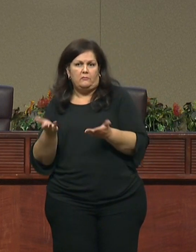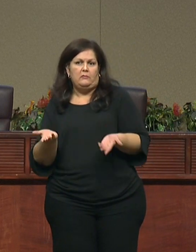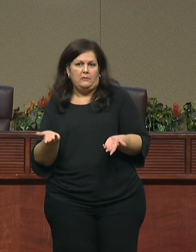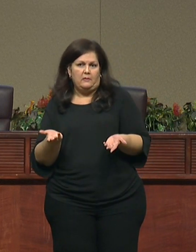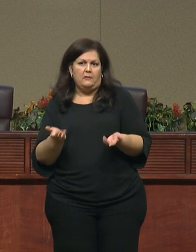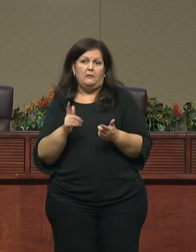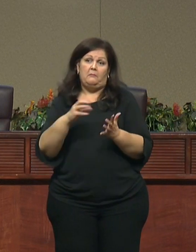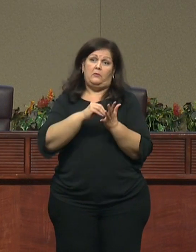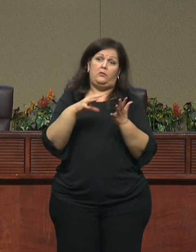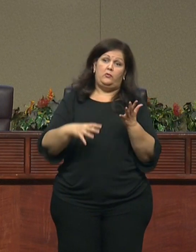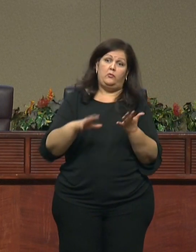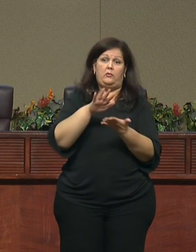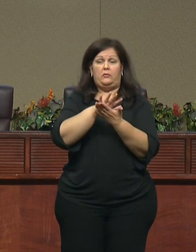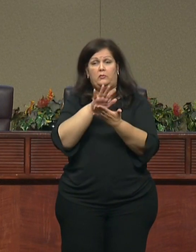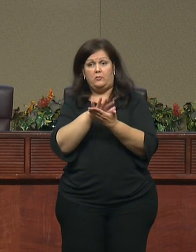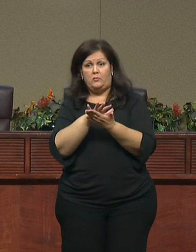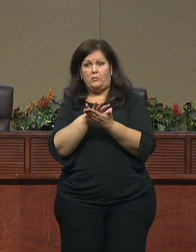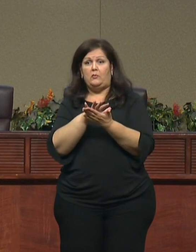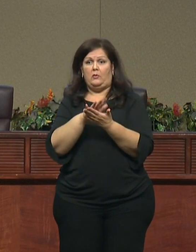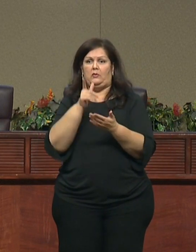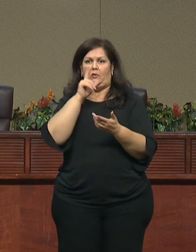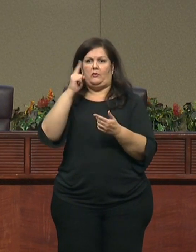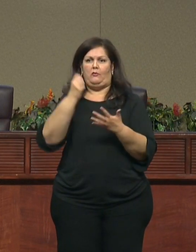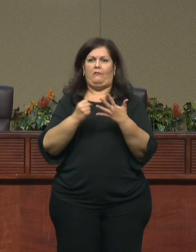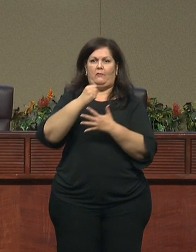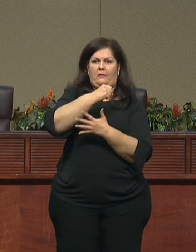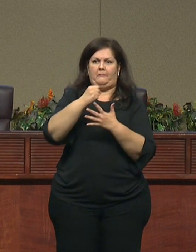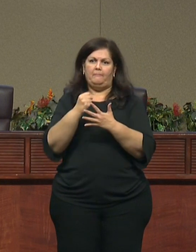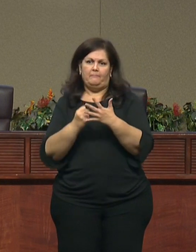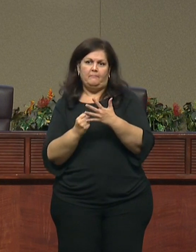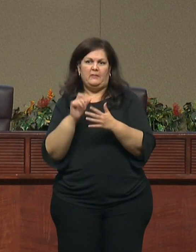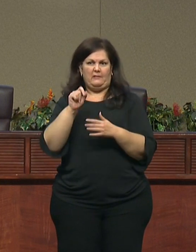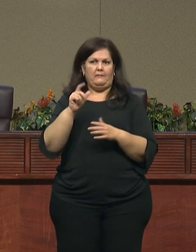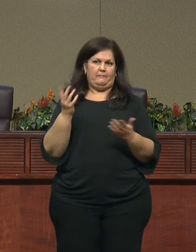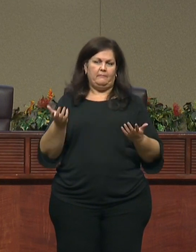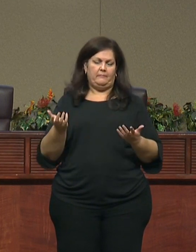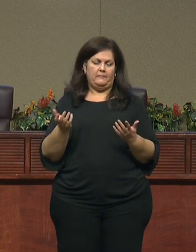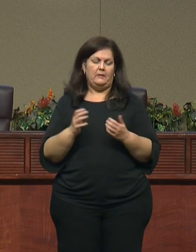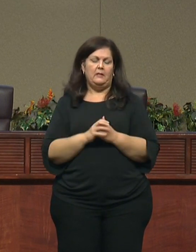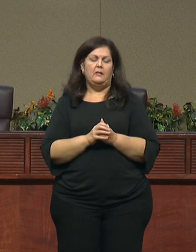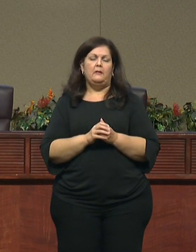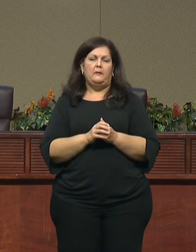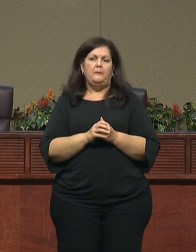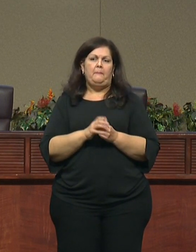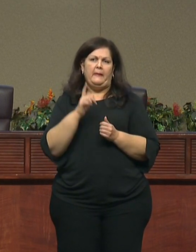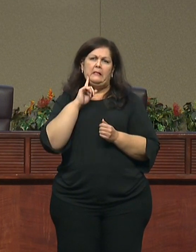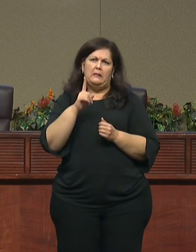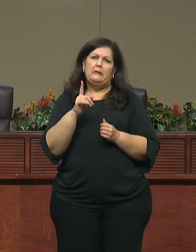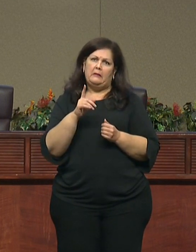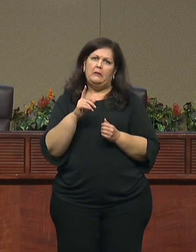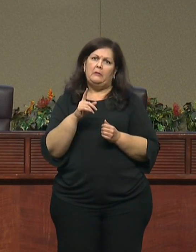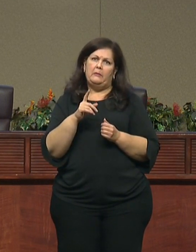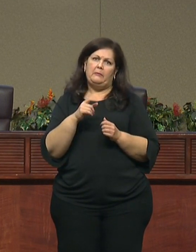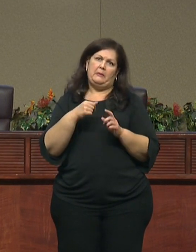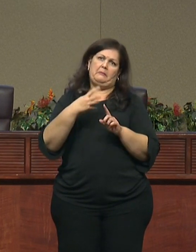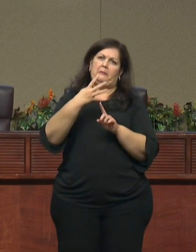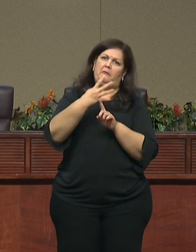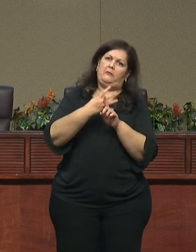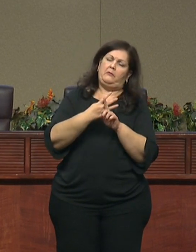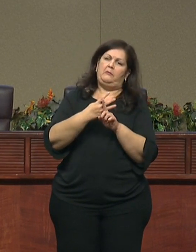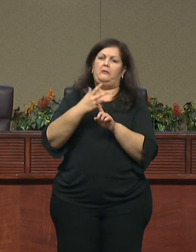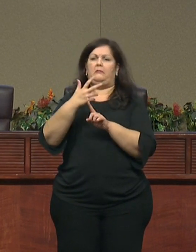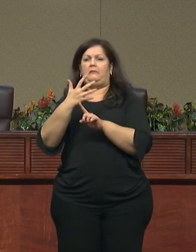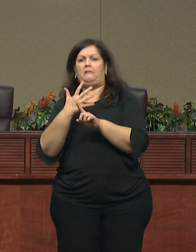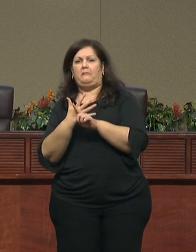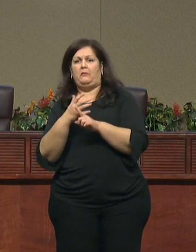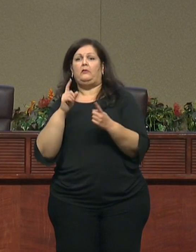maybe students and schools and that type of environment first. And it will take us 4 or 5 months to